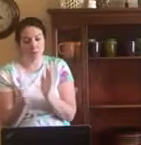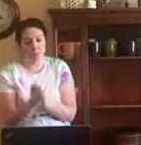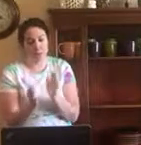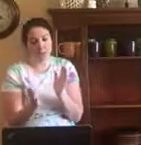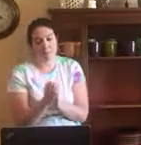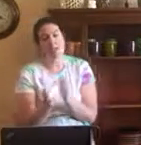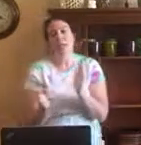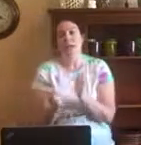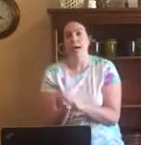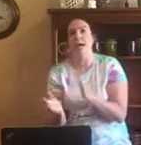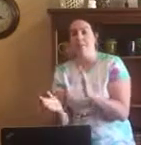for him.